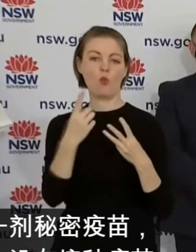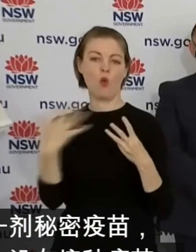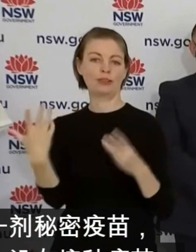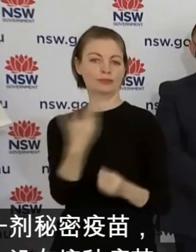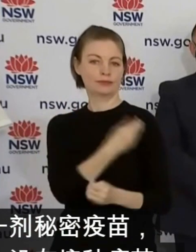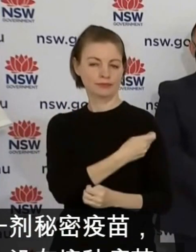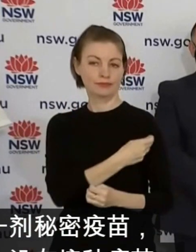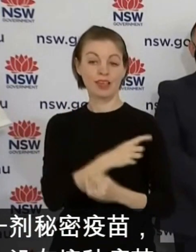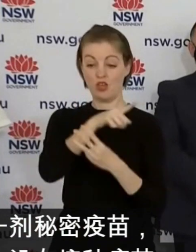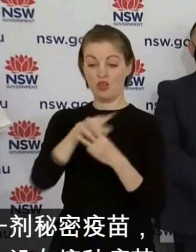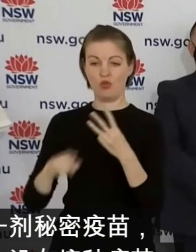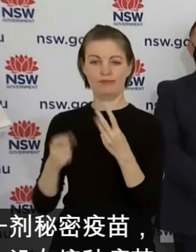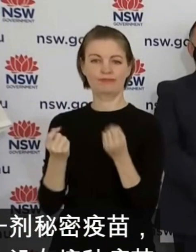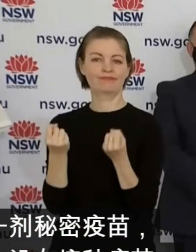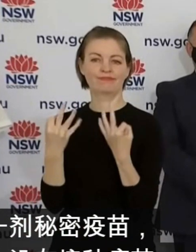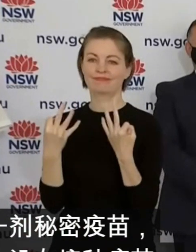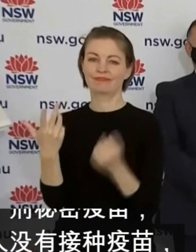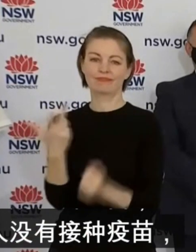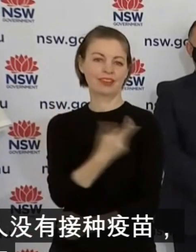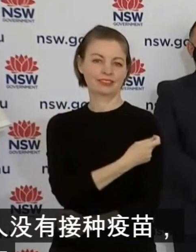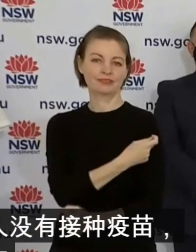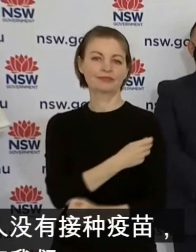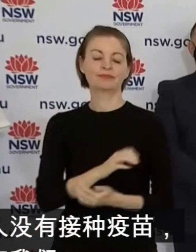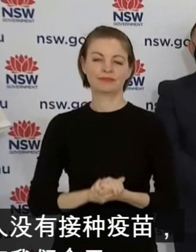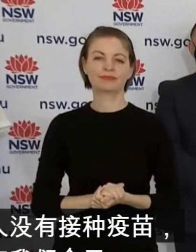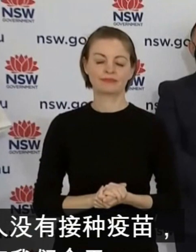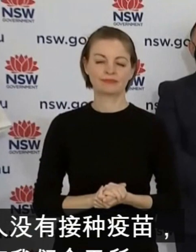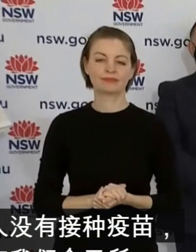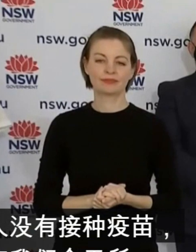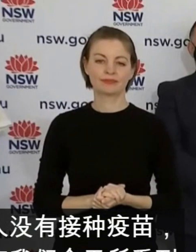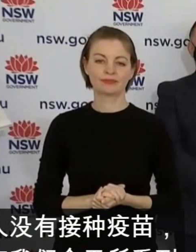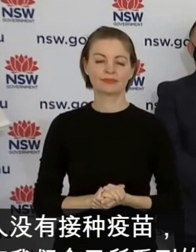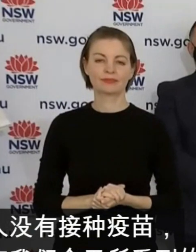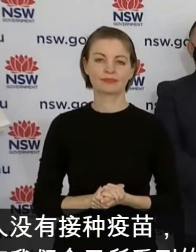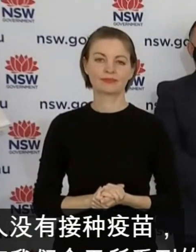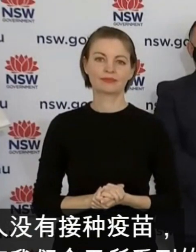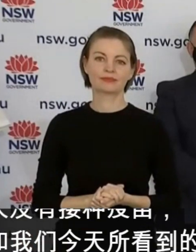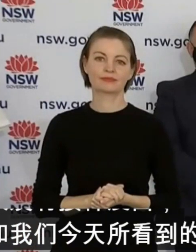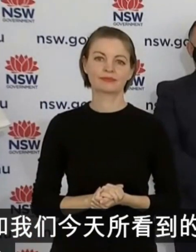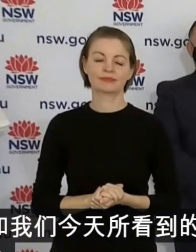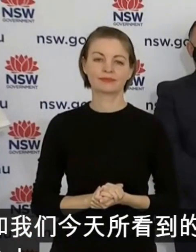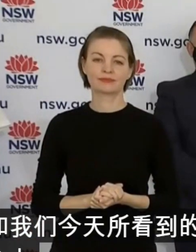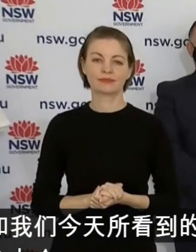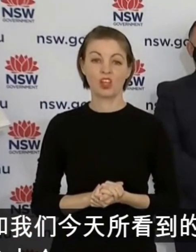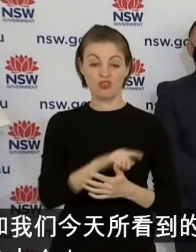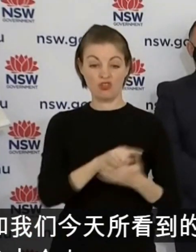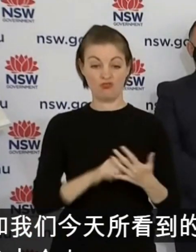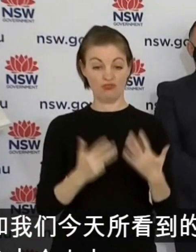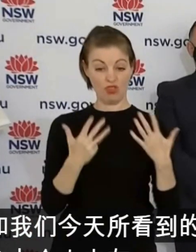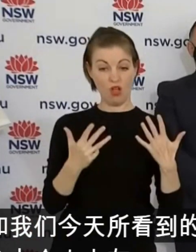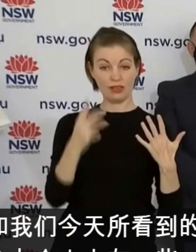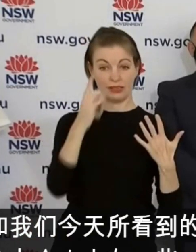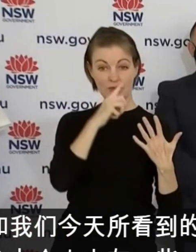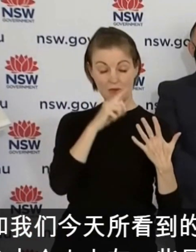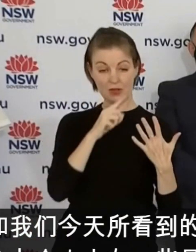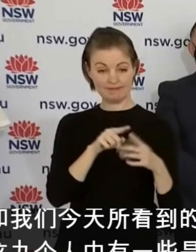3 were unvaccinated. As we've seen today as well, a number of those 9